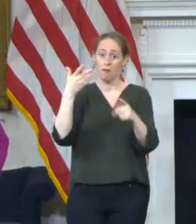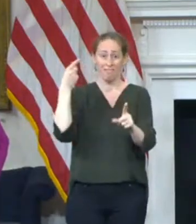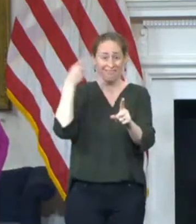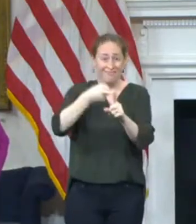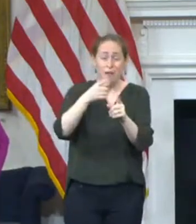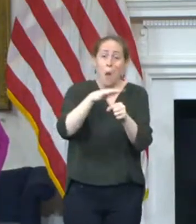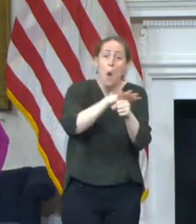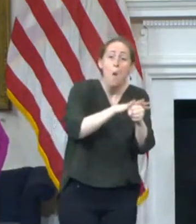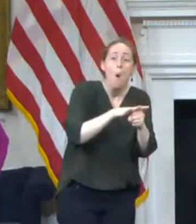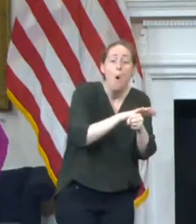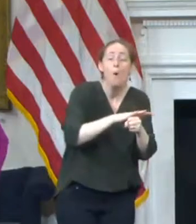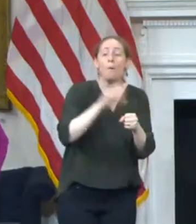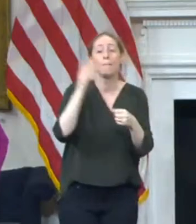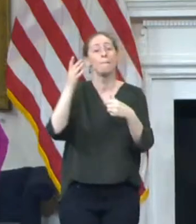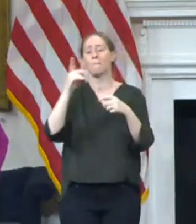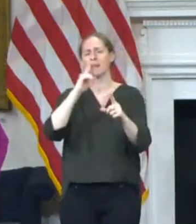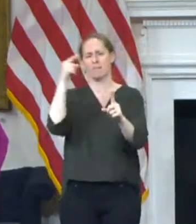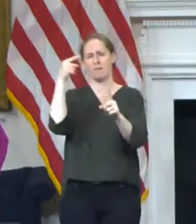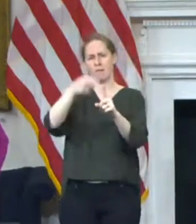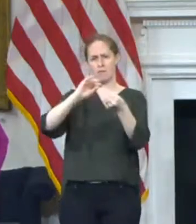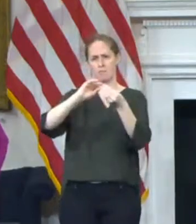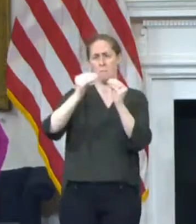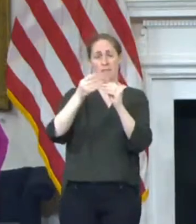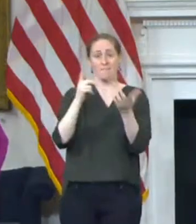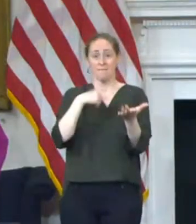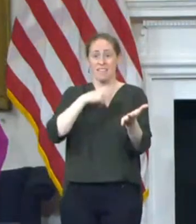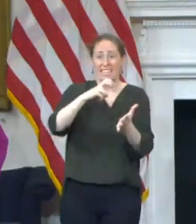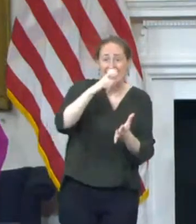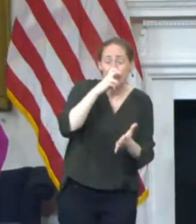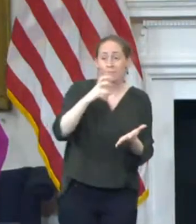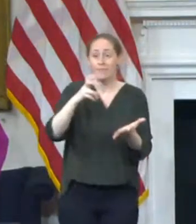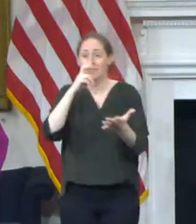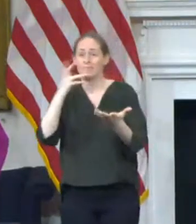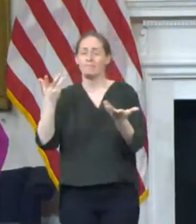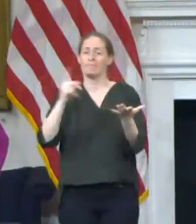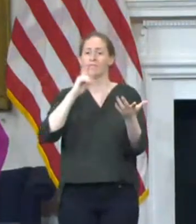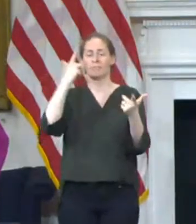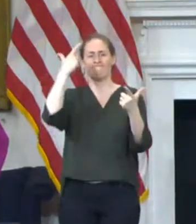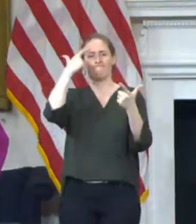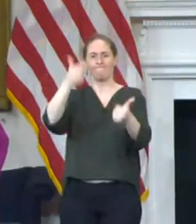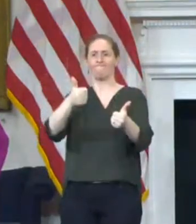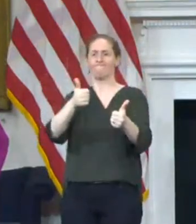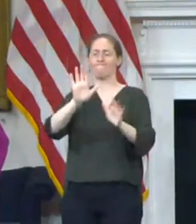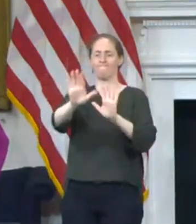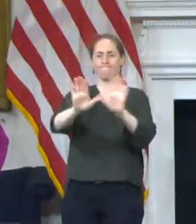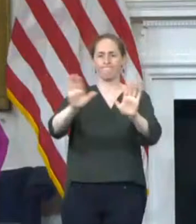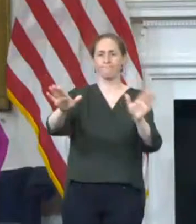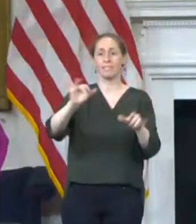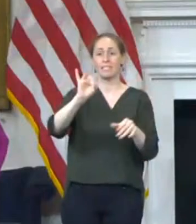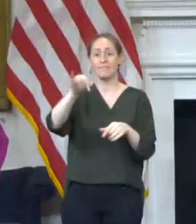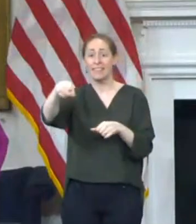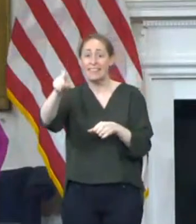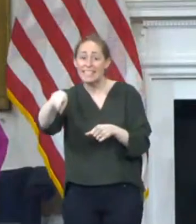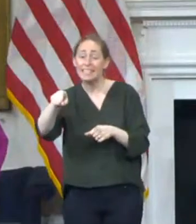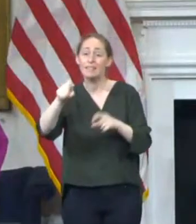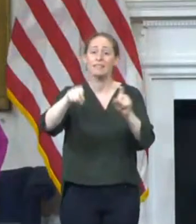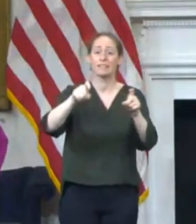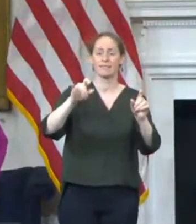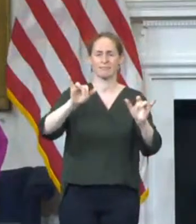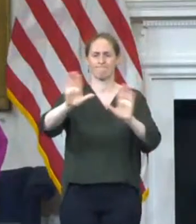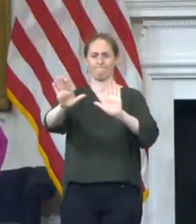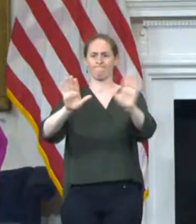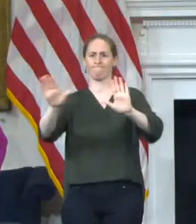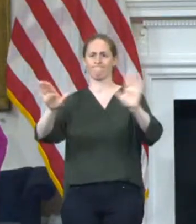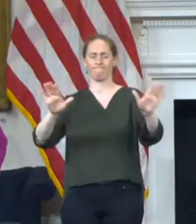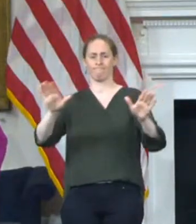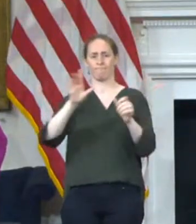their own decisions that can be more restrictive than the state. We're very comfortable with the decisions we've made statewide, and we've left the